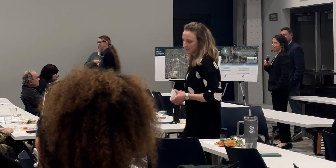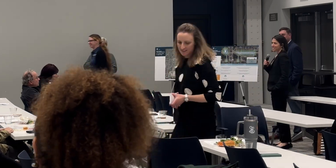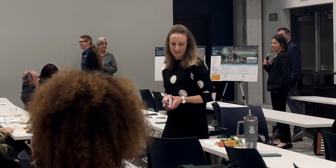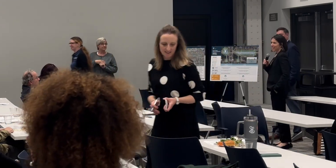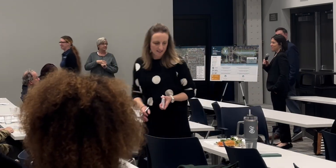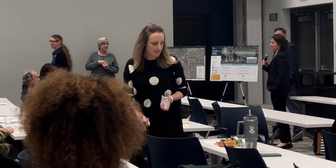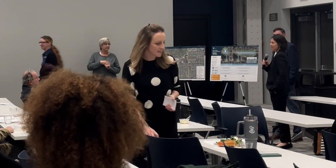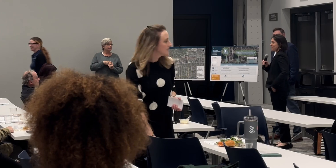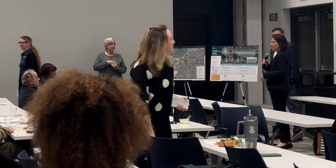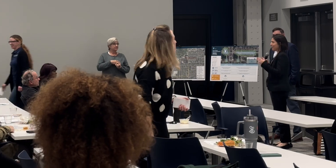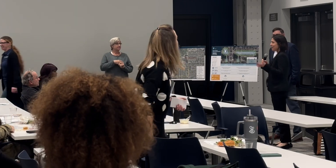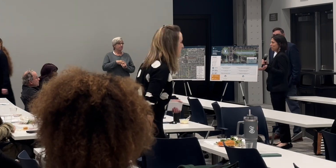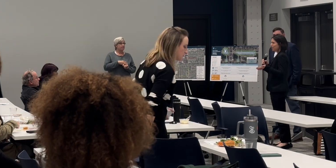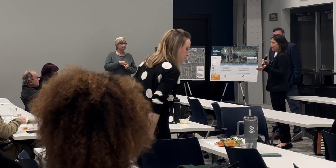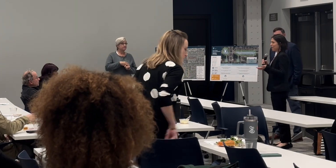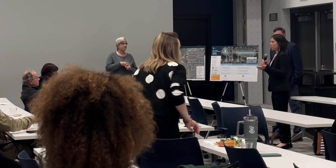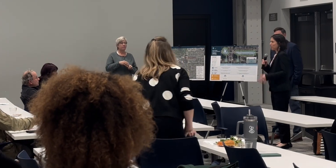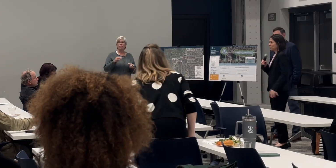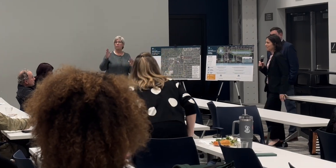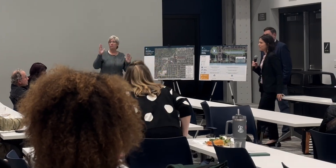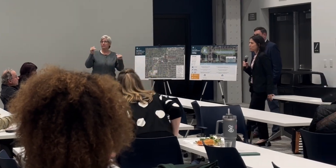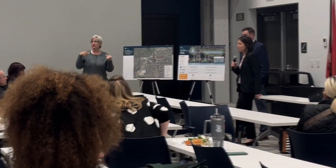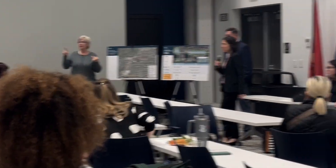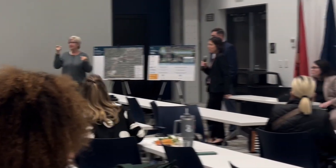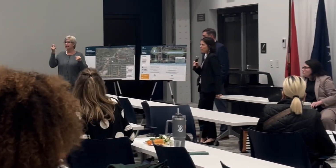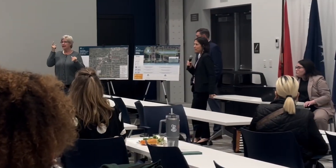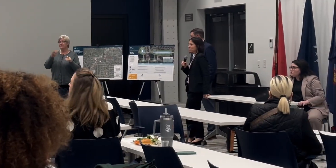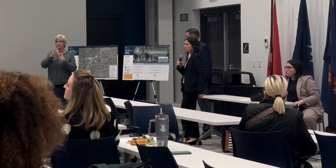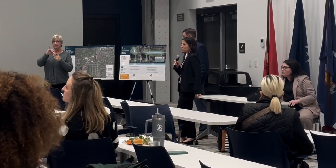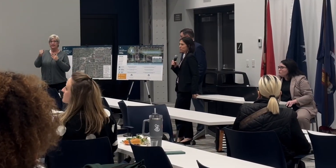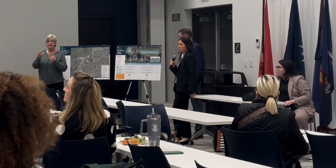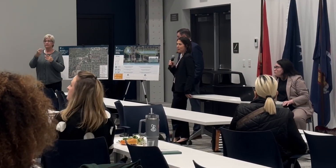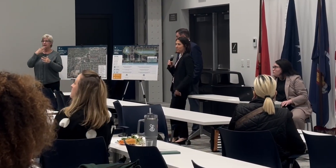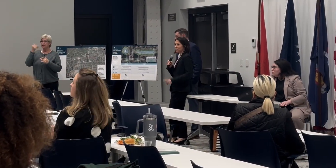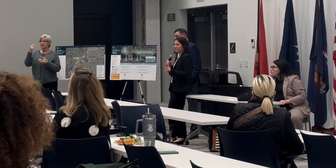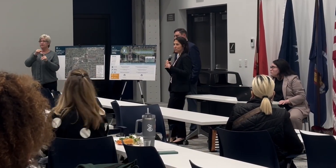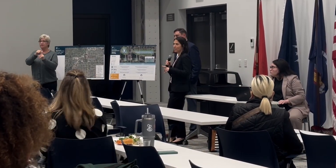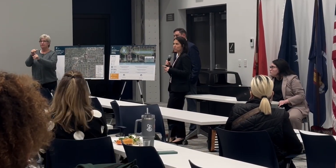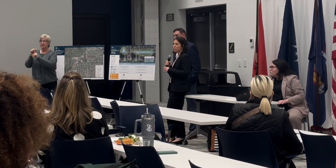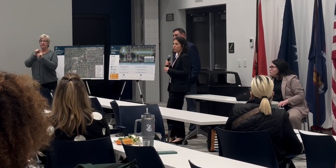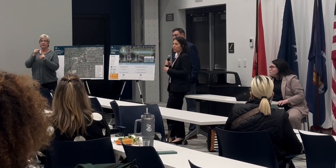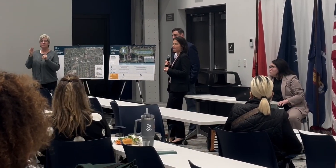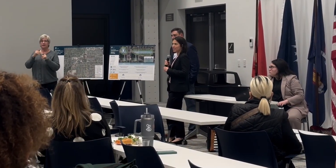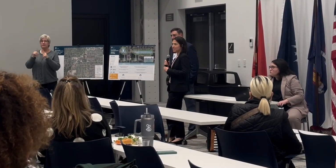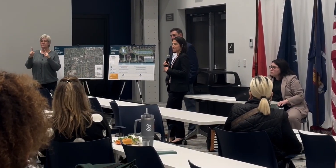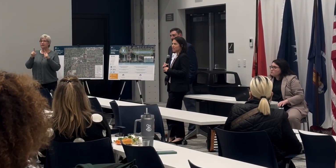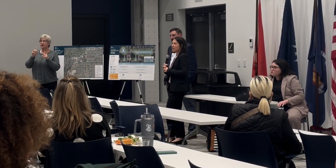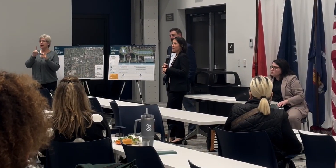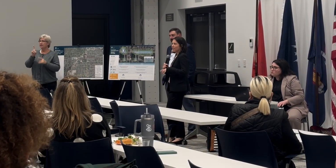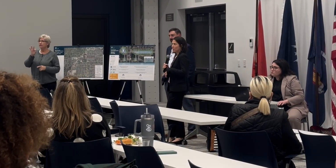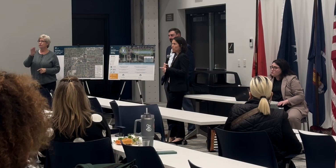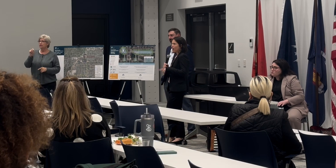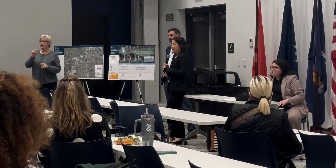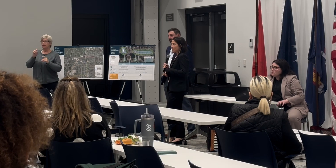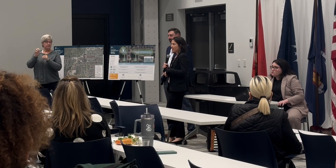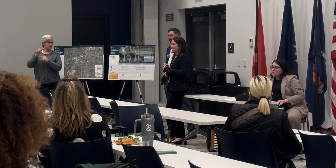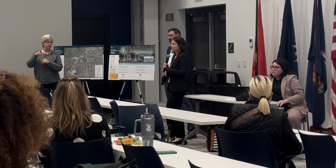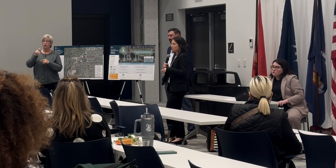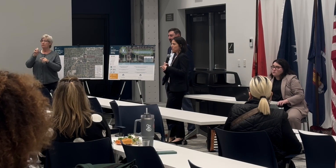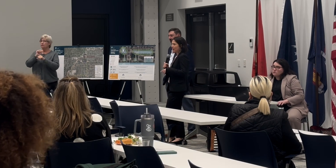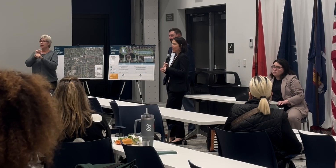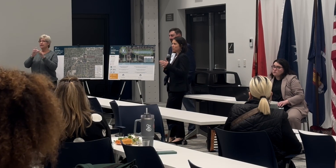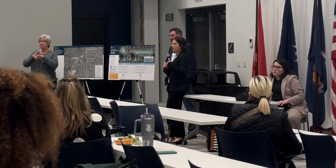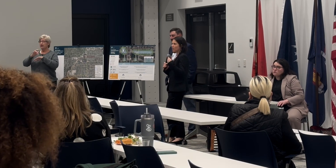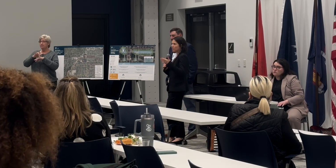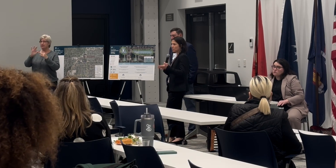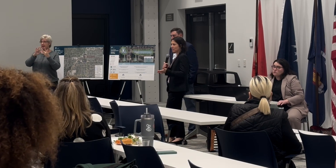Well, if there isn't now, hopefully everyone understands the project a bit better. So just a reminder that the draft scope of work is available online, and so